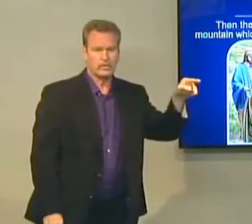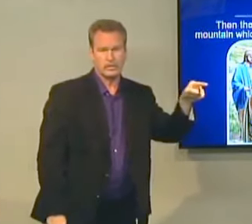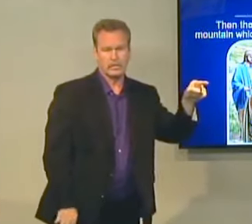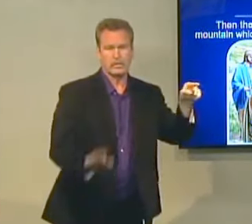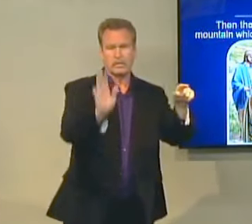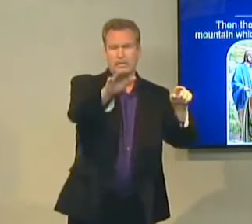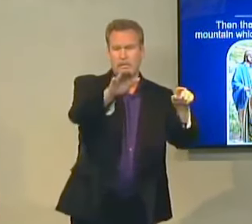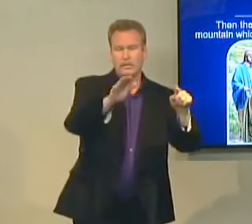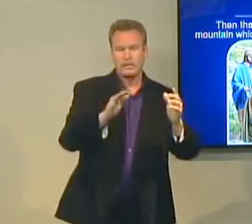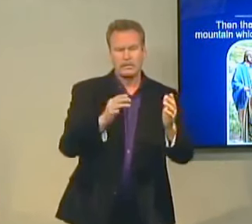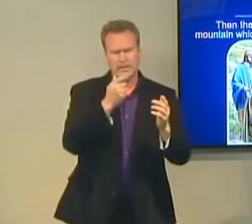appointed. For them.